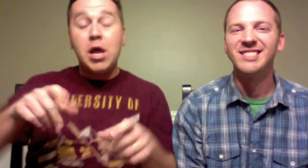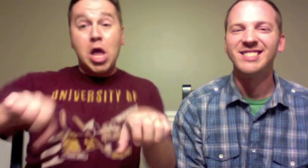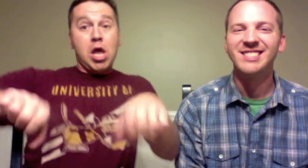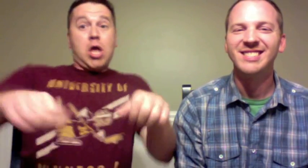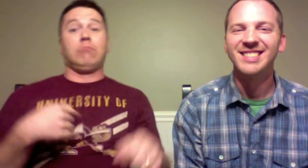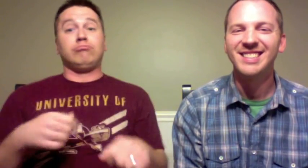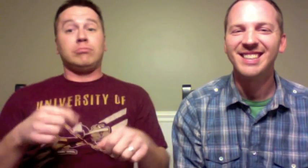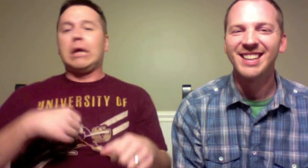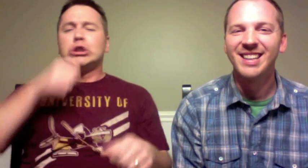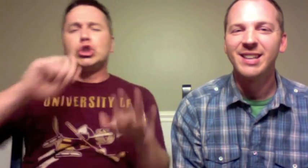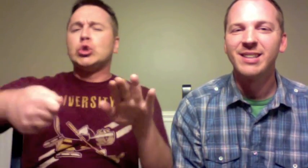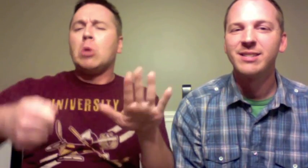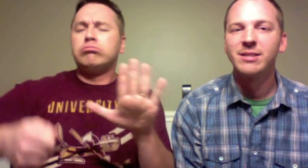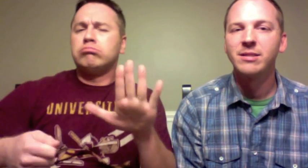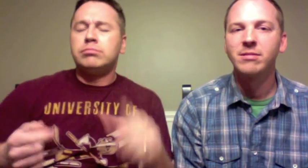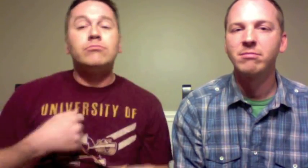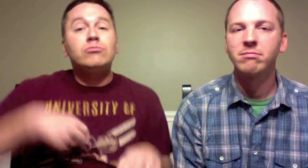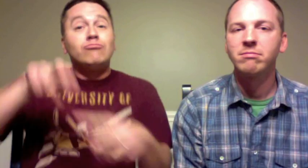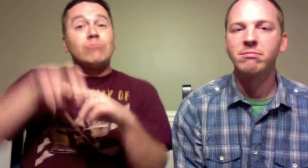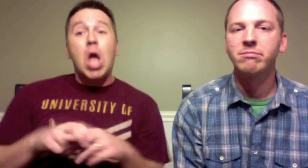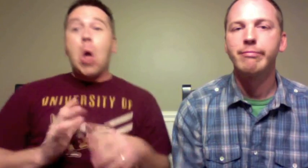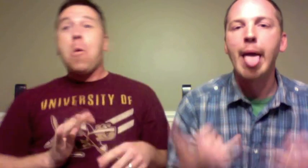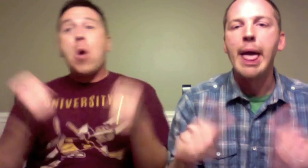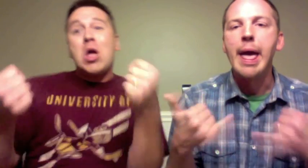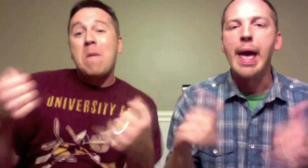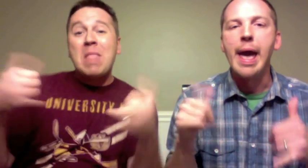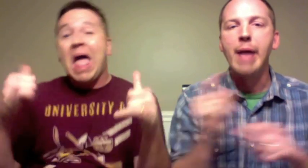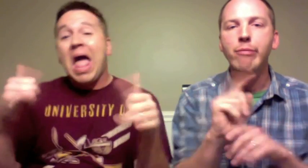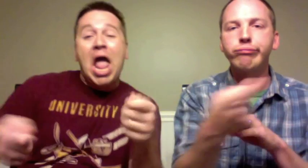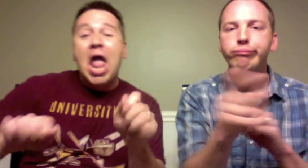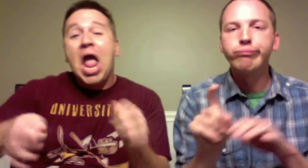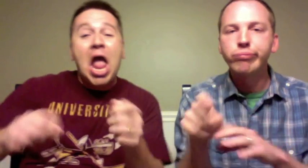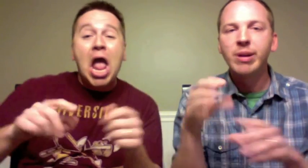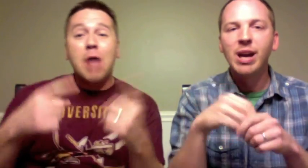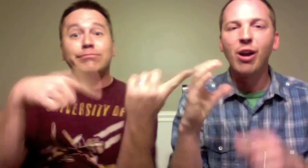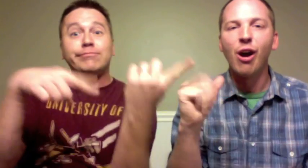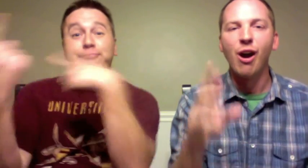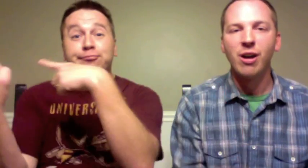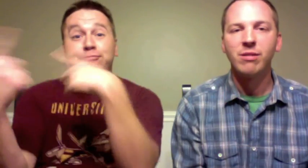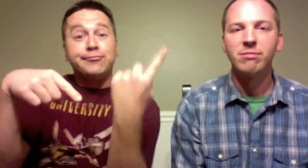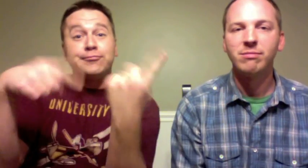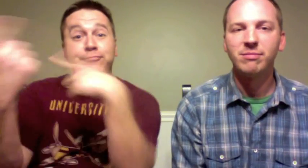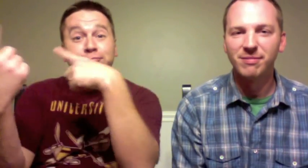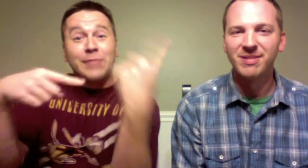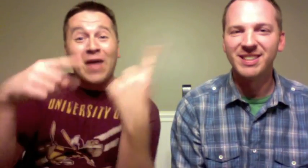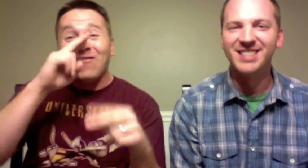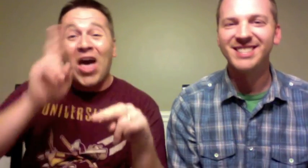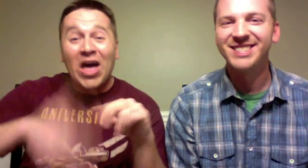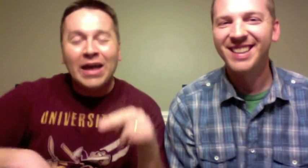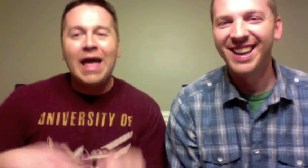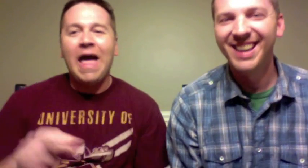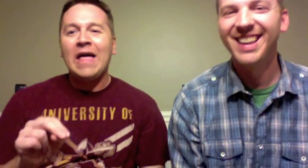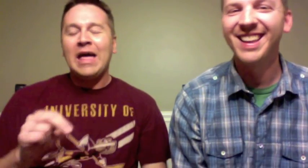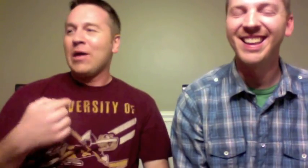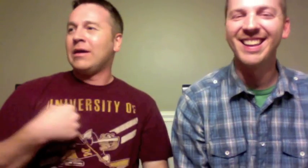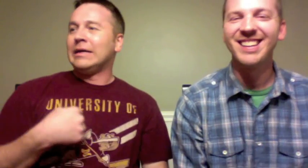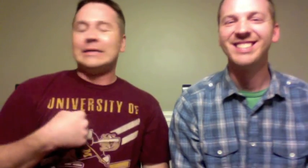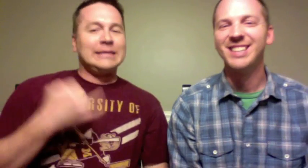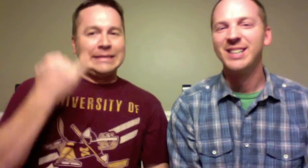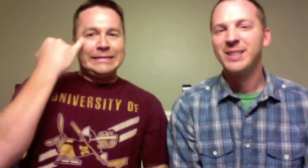to the car. And I didn't start the car, mind you. I sat in there and No, we were just played with playing around in all the car. the deep windshield wipers and all the switches and knobs. Cranking up the radio,